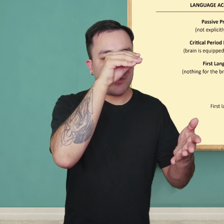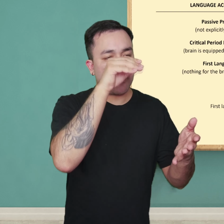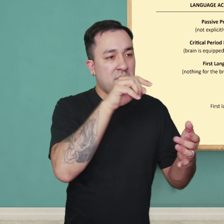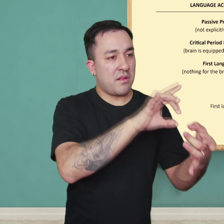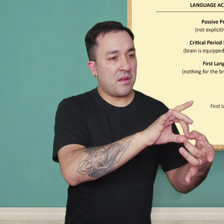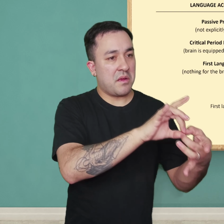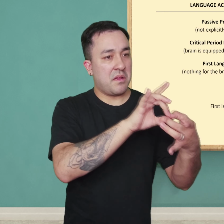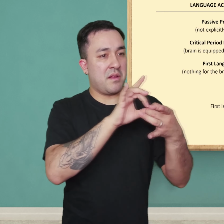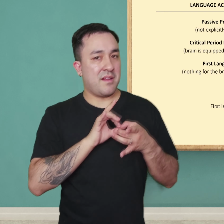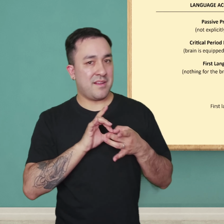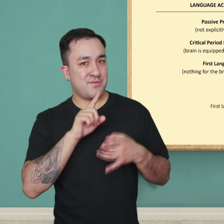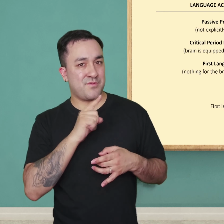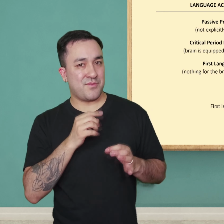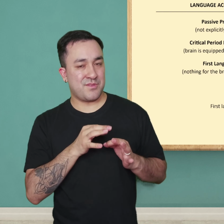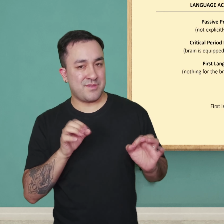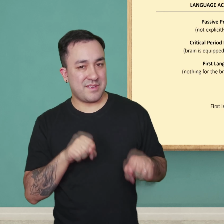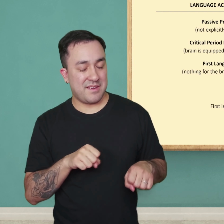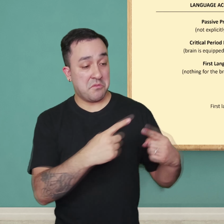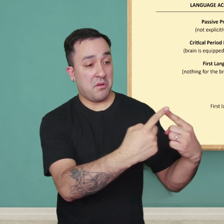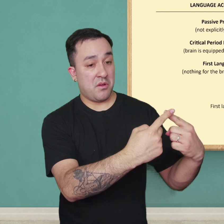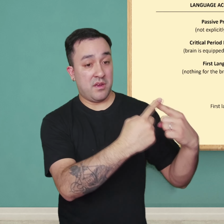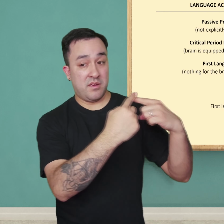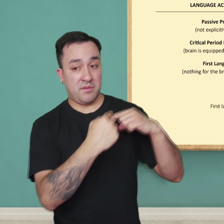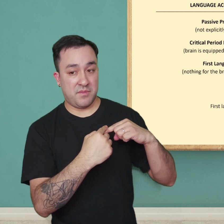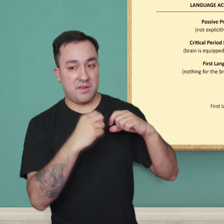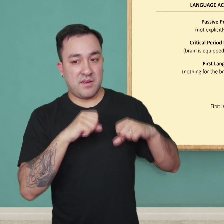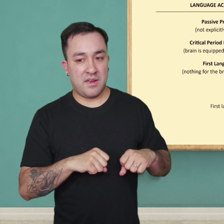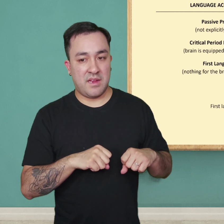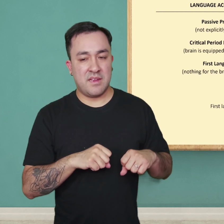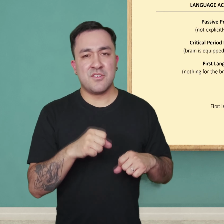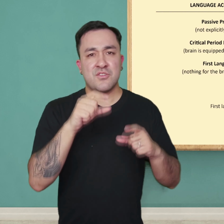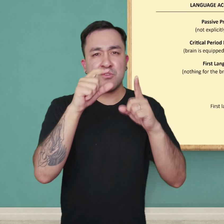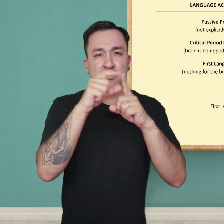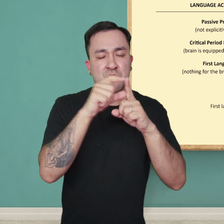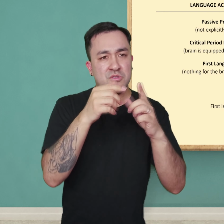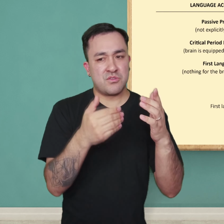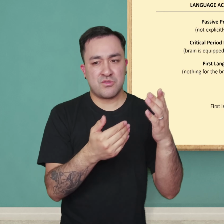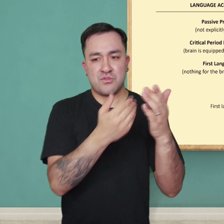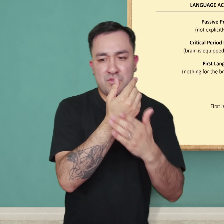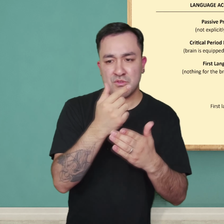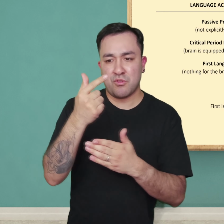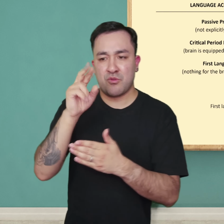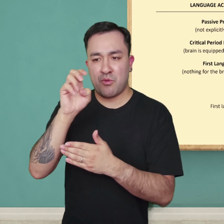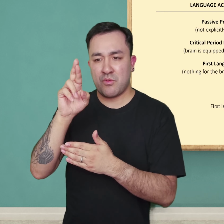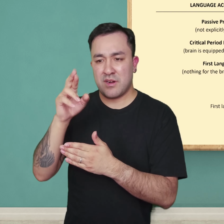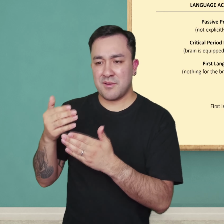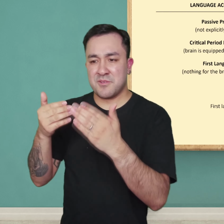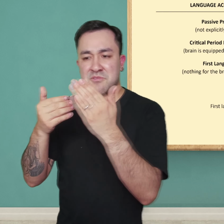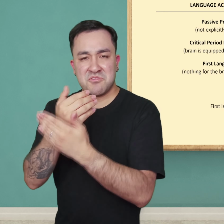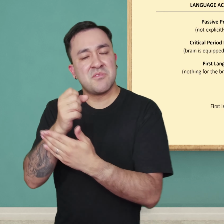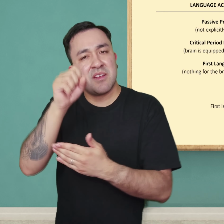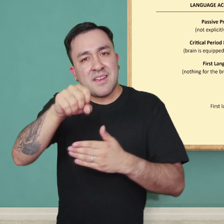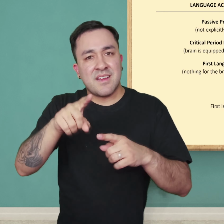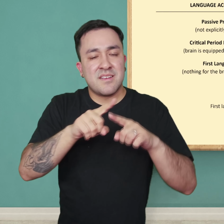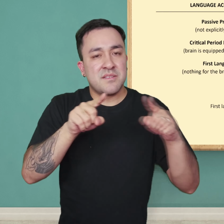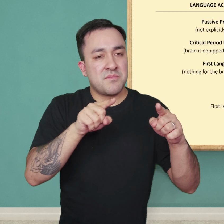Therefore, as they learn a new language, they are dependent on their knowledge and understanding of their first language. The student actively makes